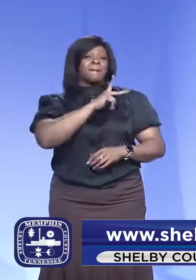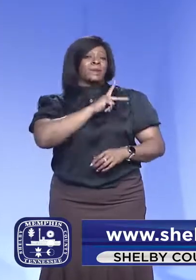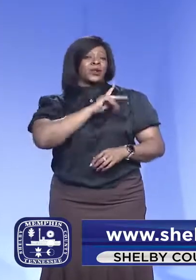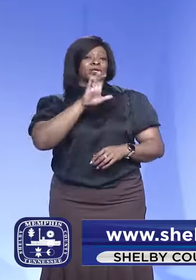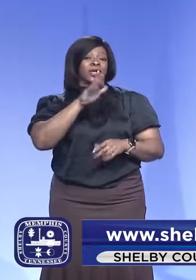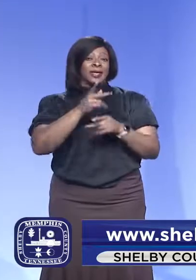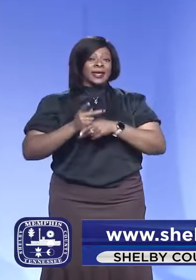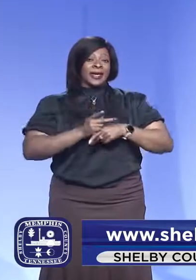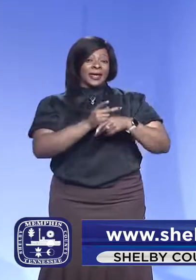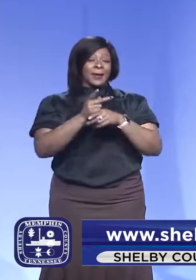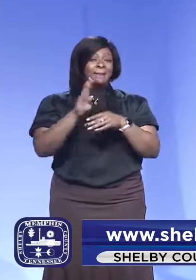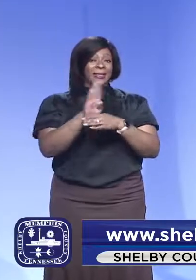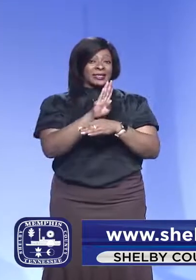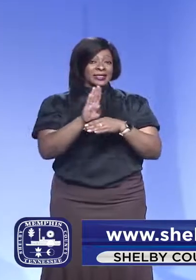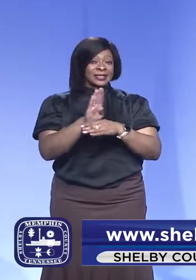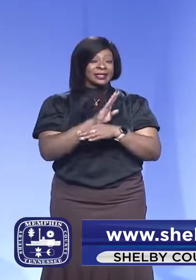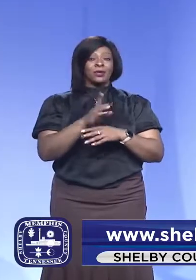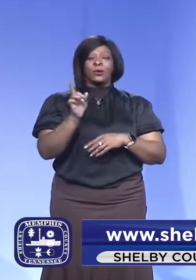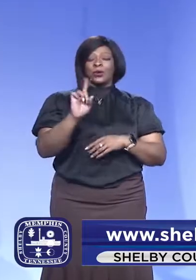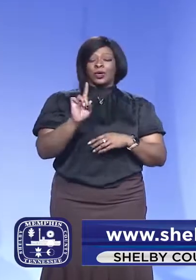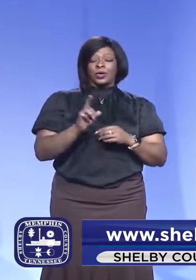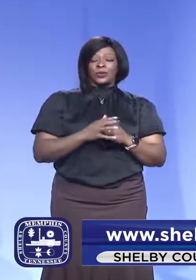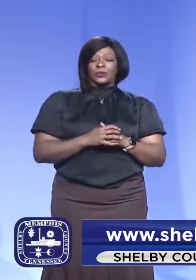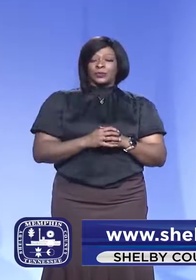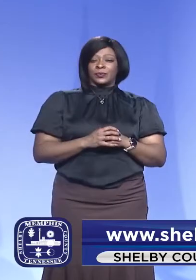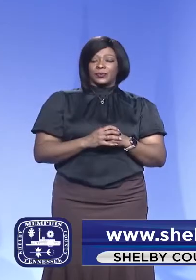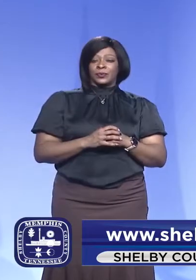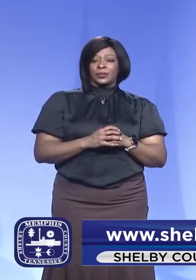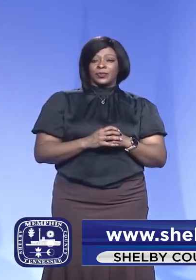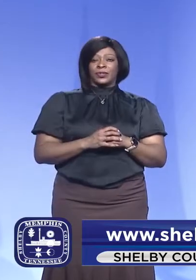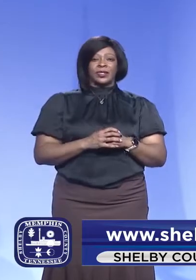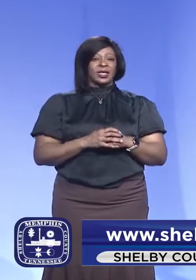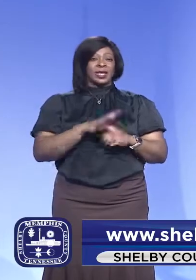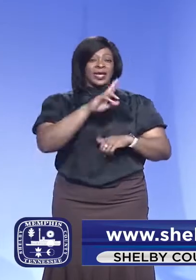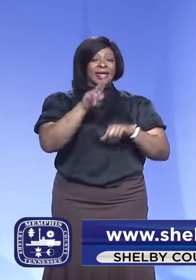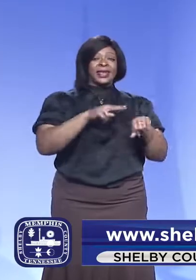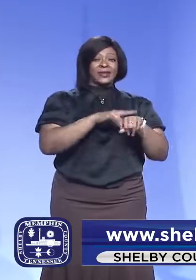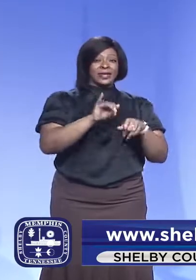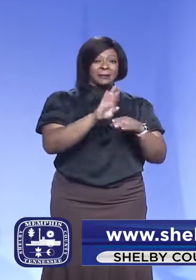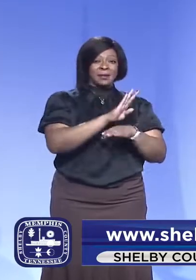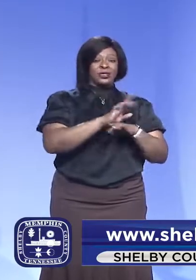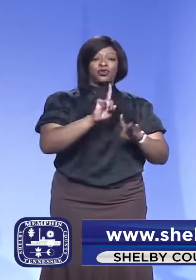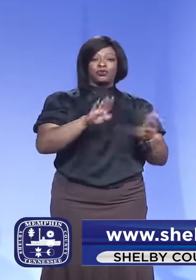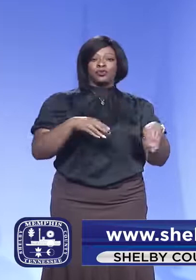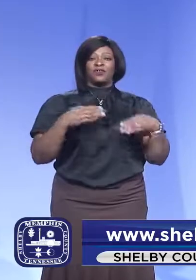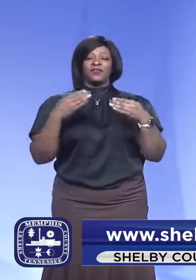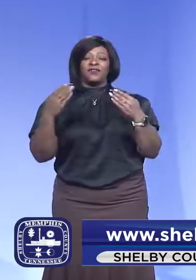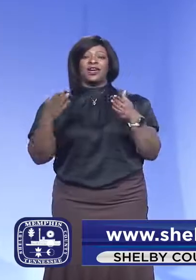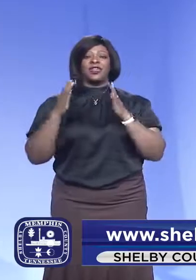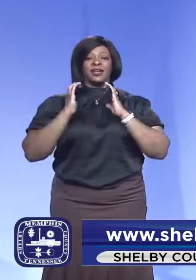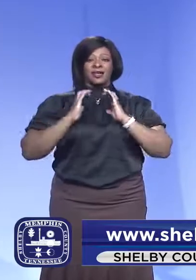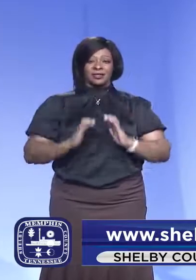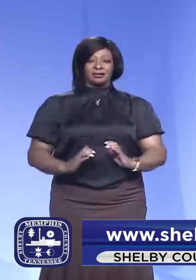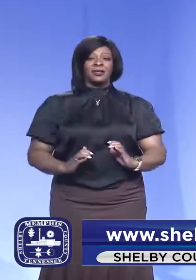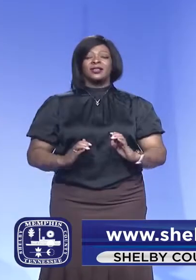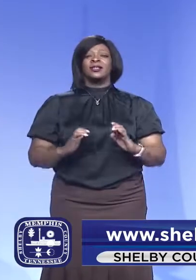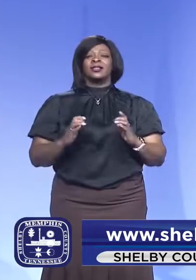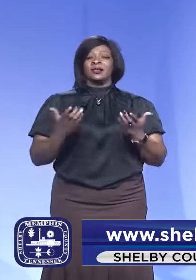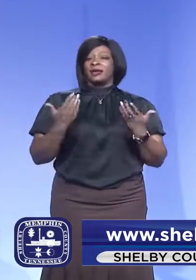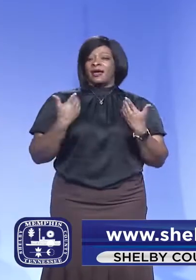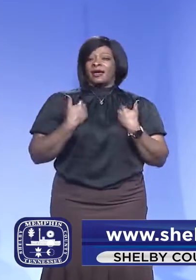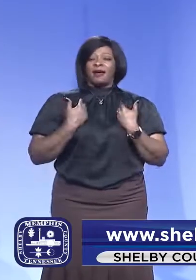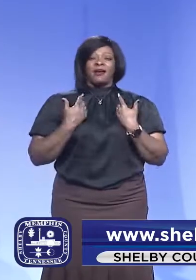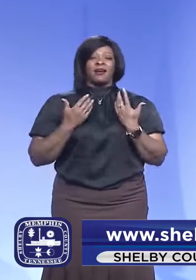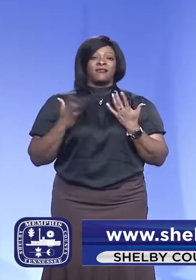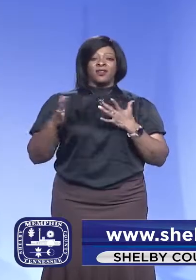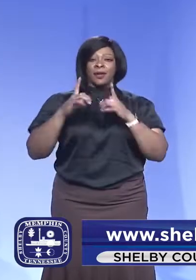care businesses where by nature of the business you're providing, the customer has to have